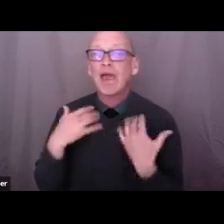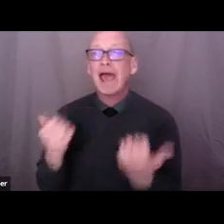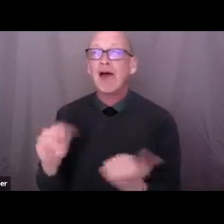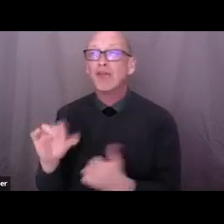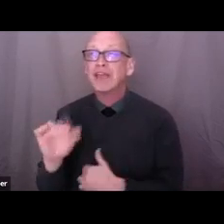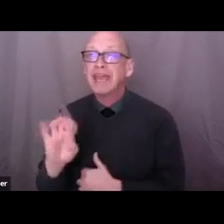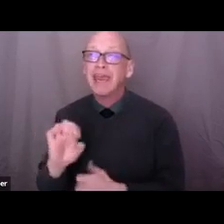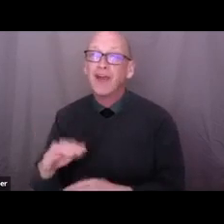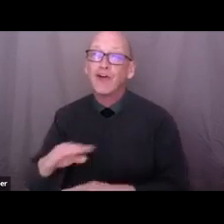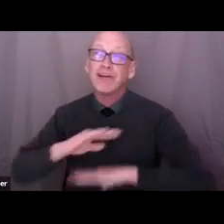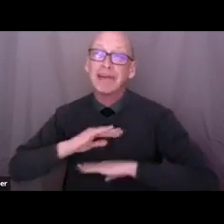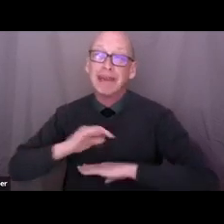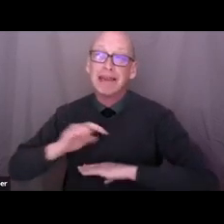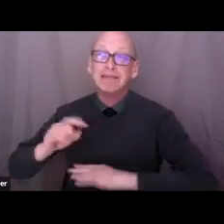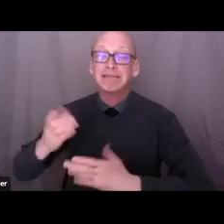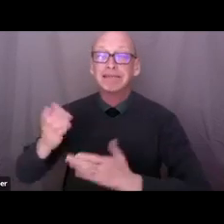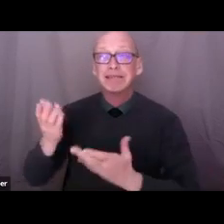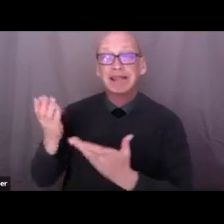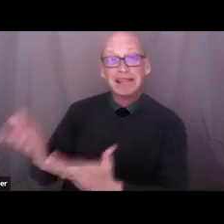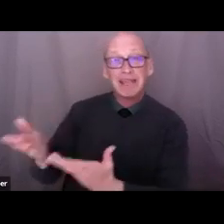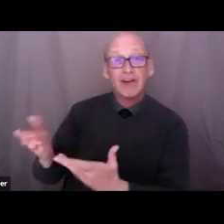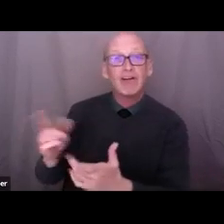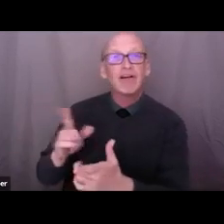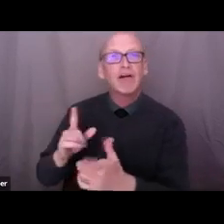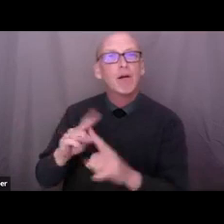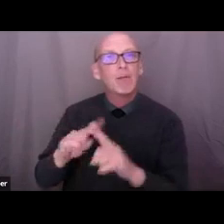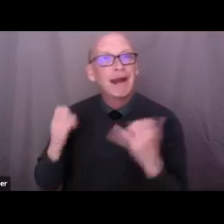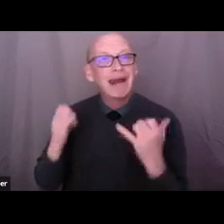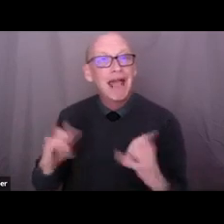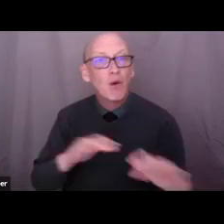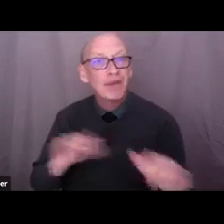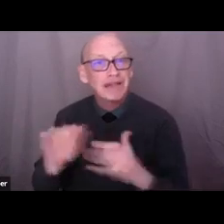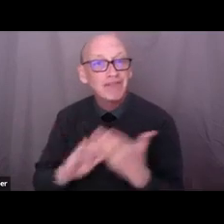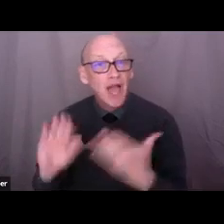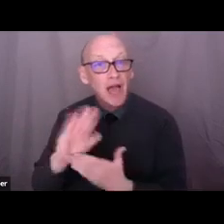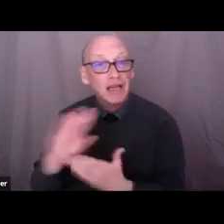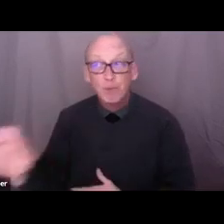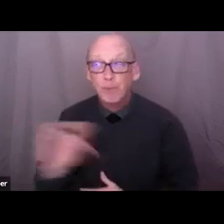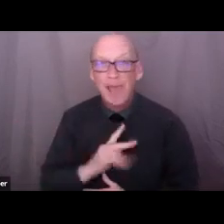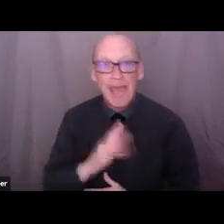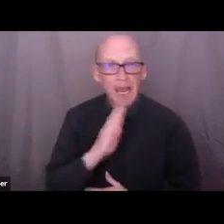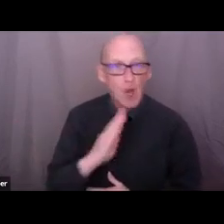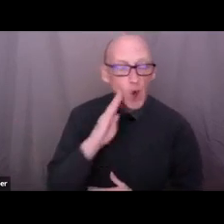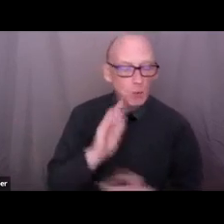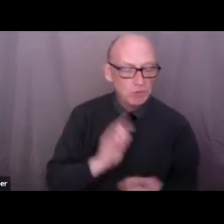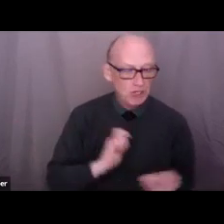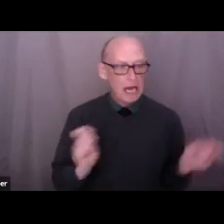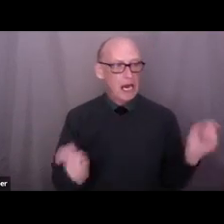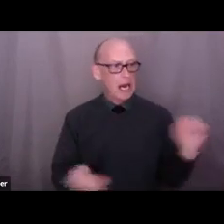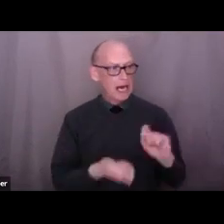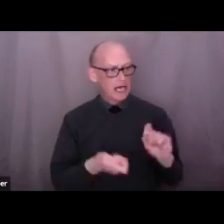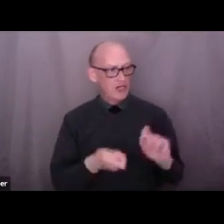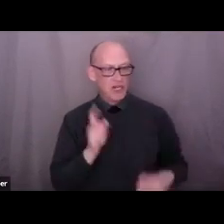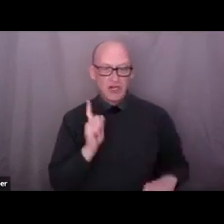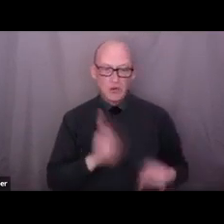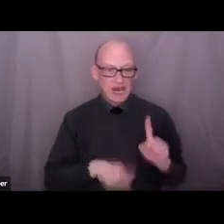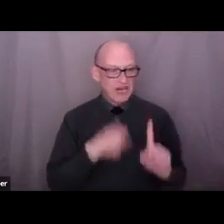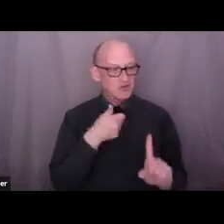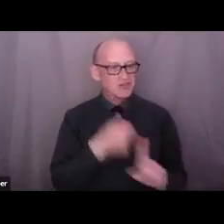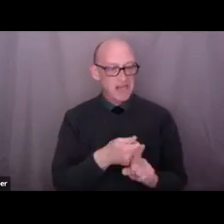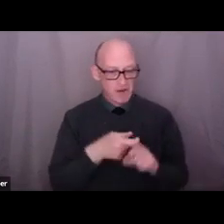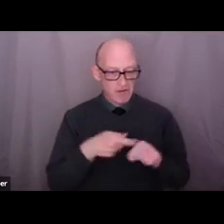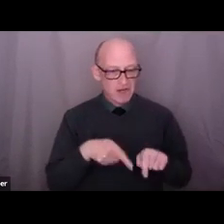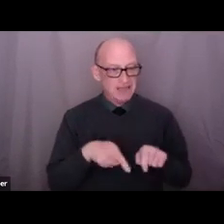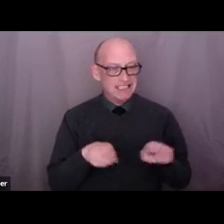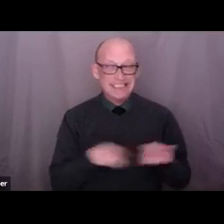as a queer or trans person met, and then to have to come home and quickly acclimate to not being able to be yourself in those ways